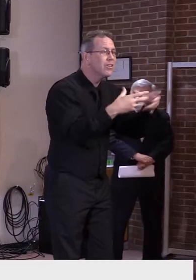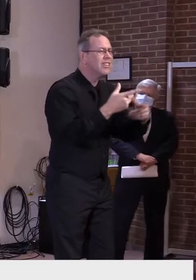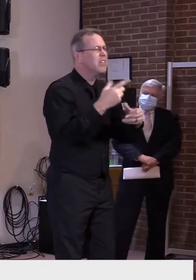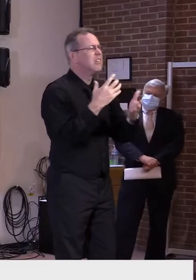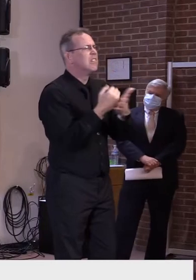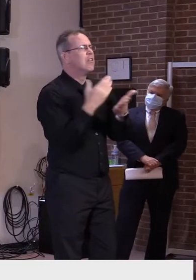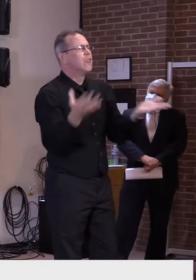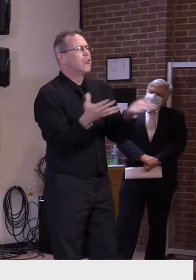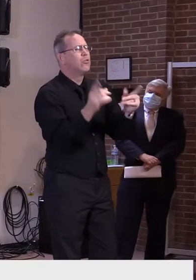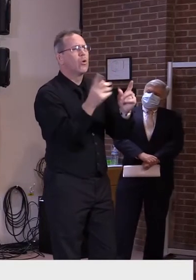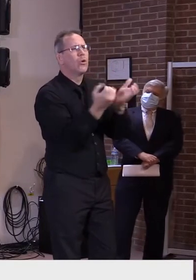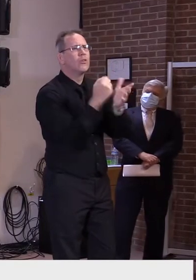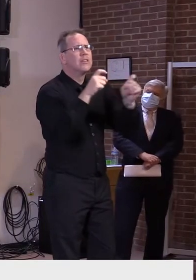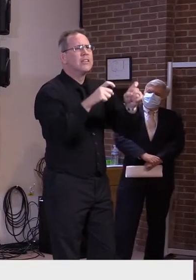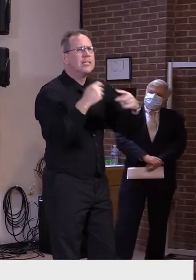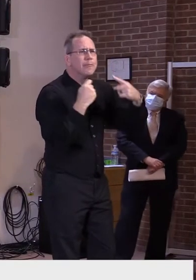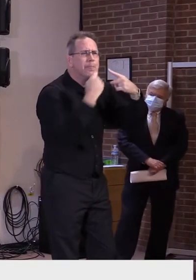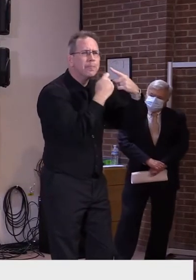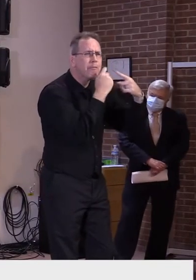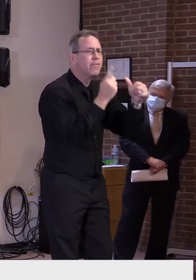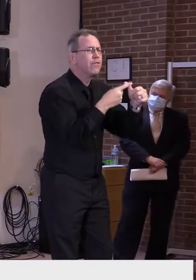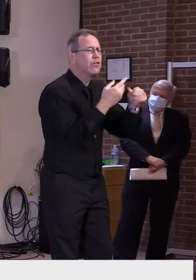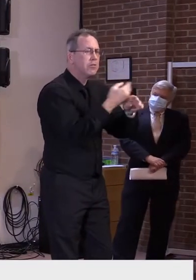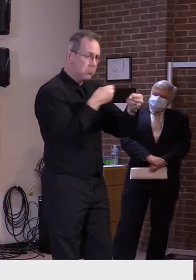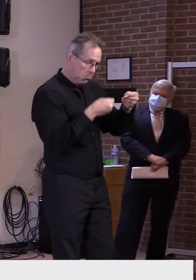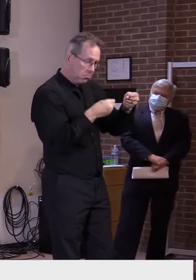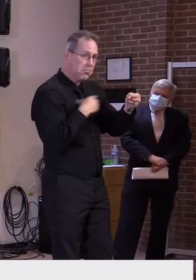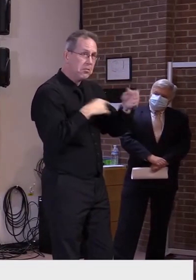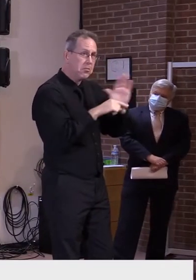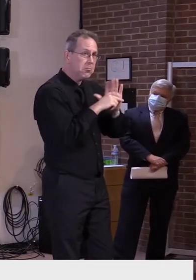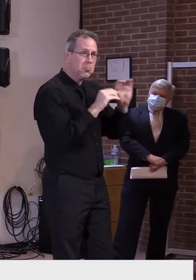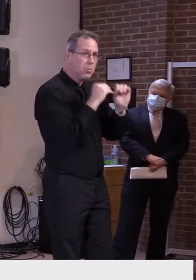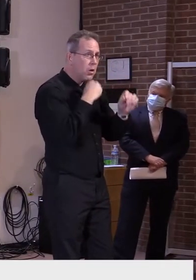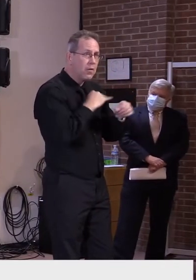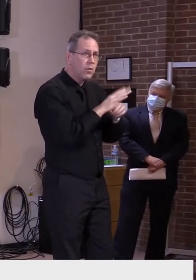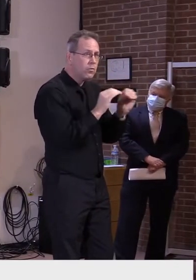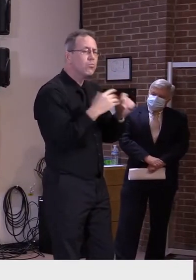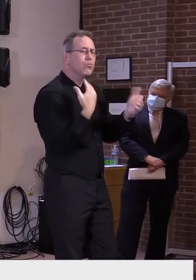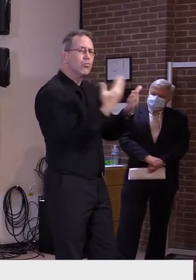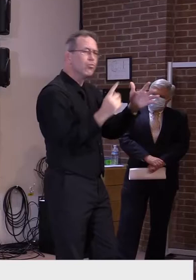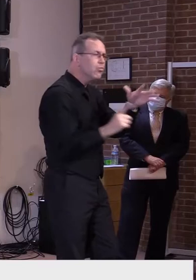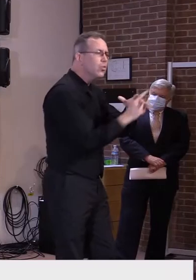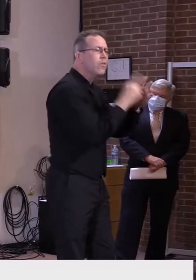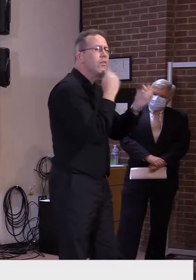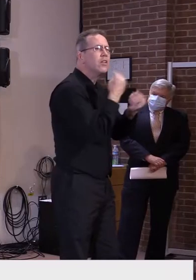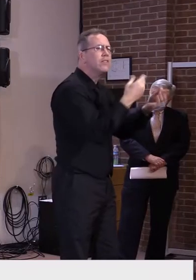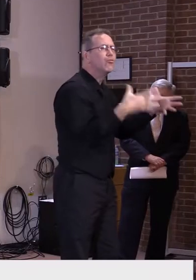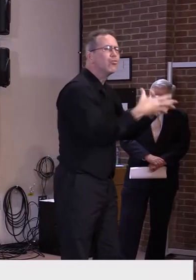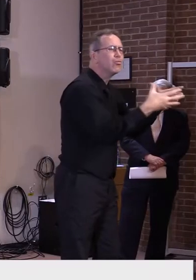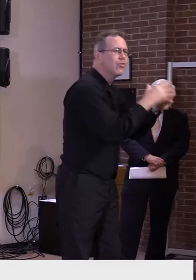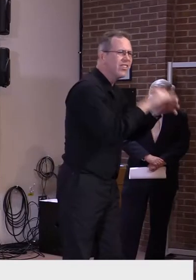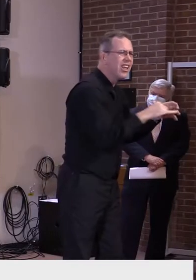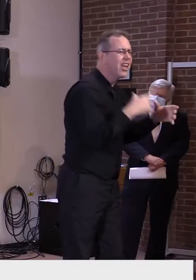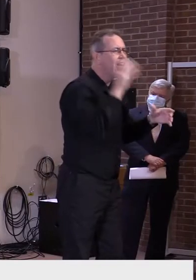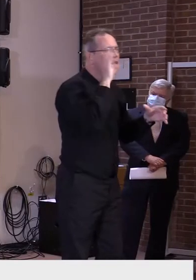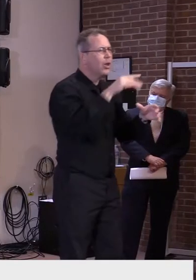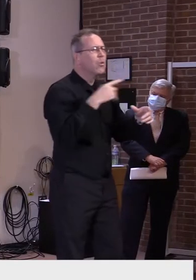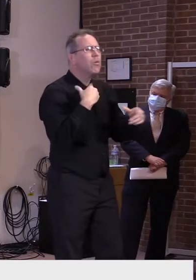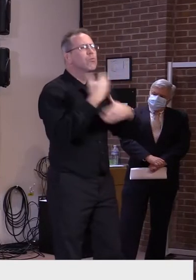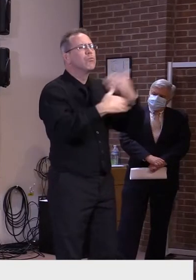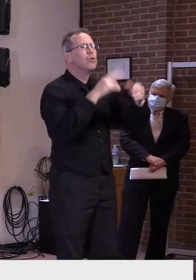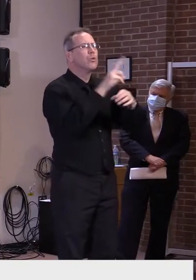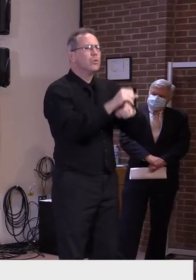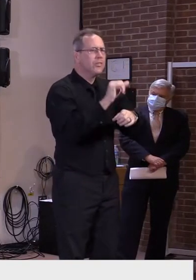part of how we'll manage COVID in the years to come, especially as rapid tests become more available. We're